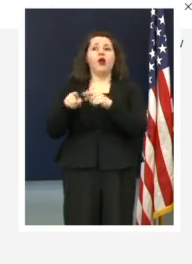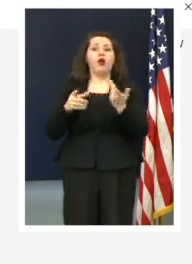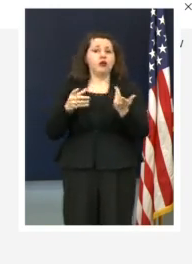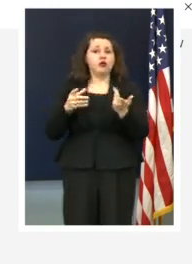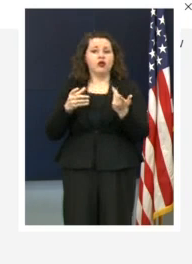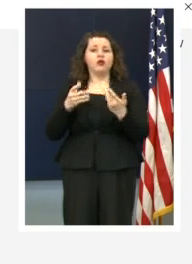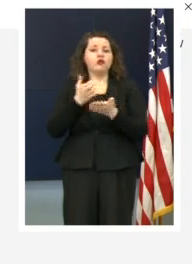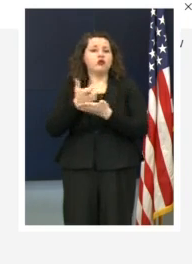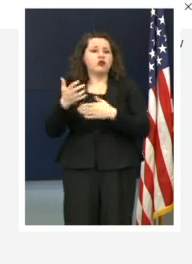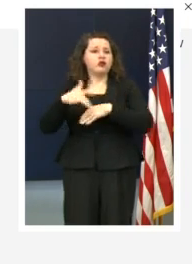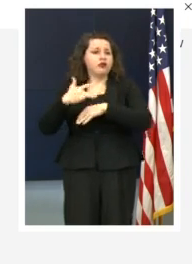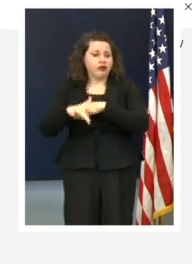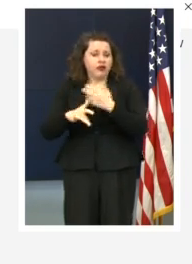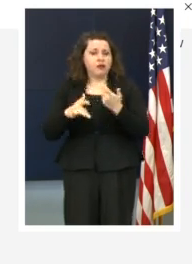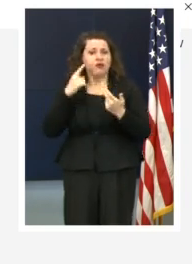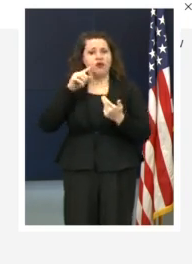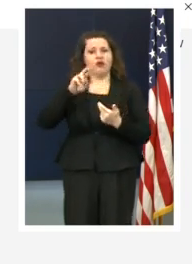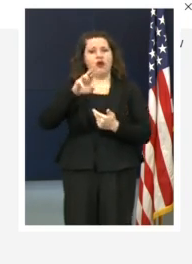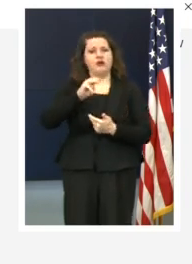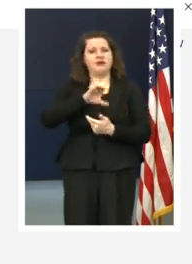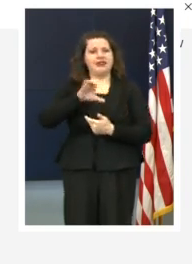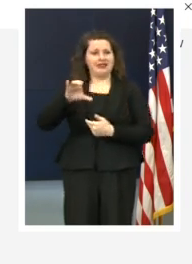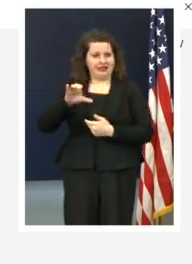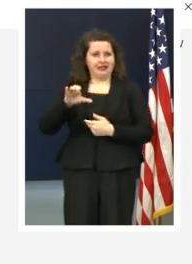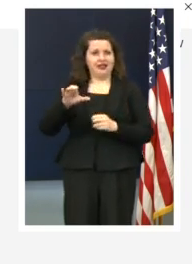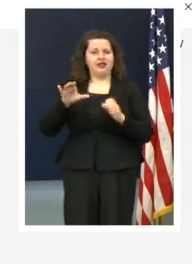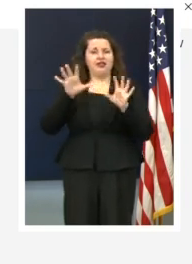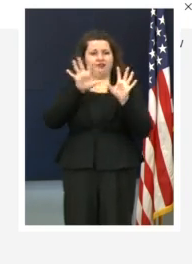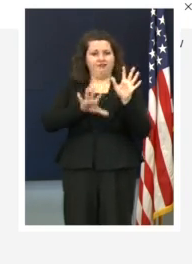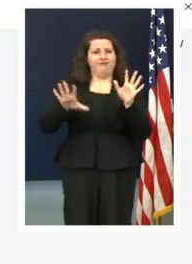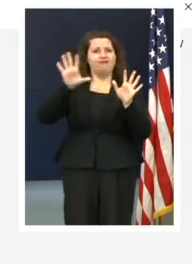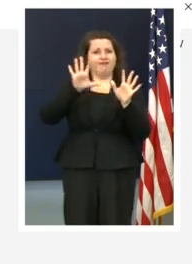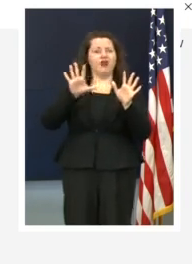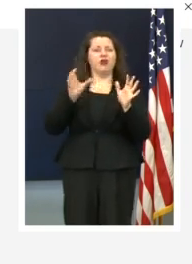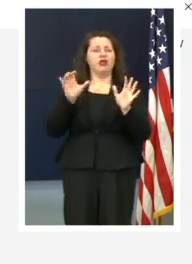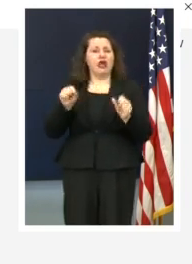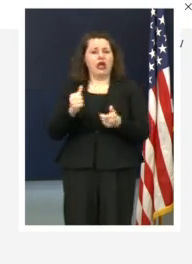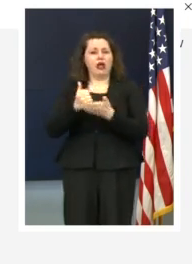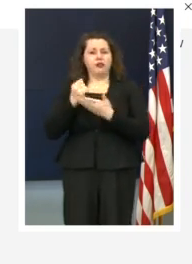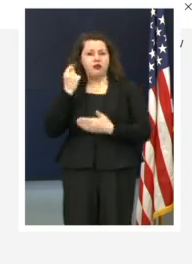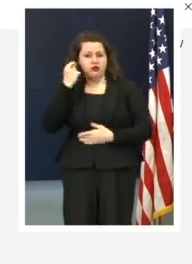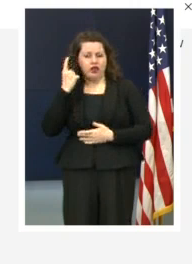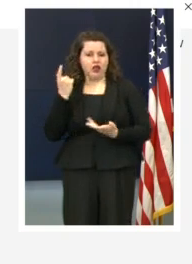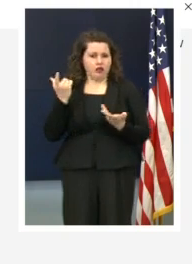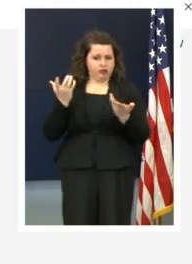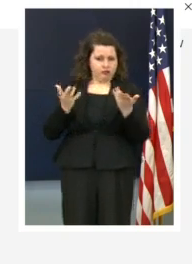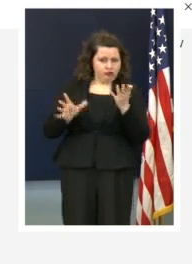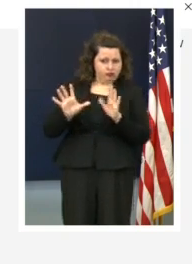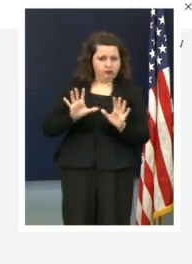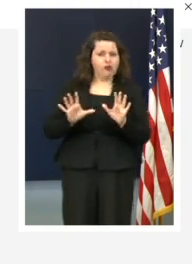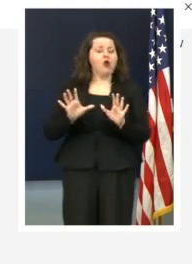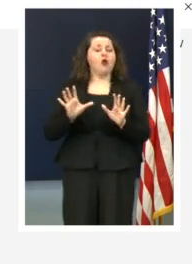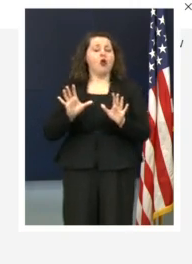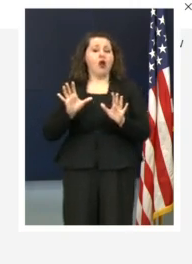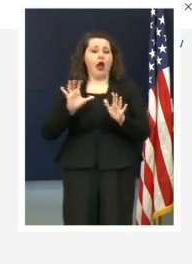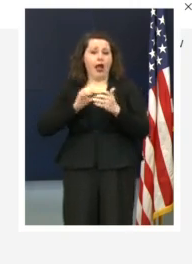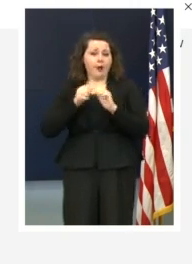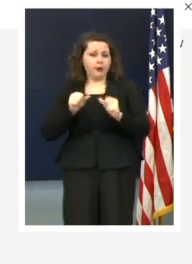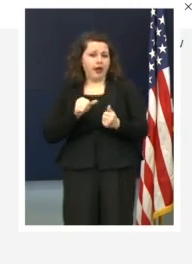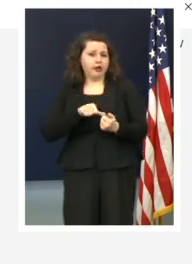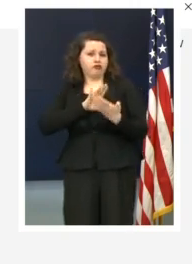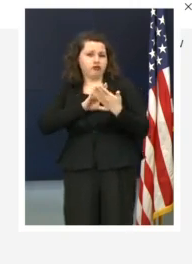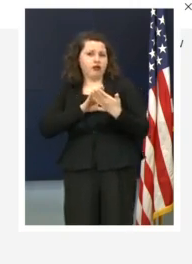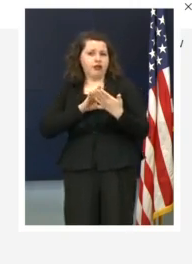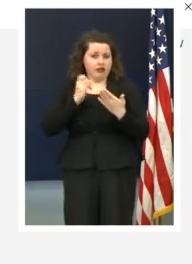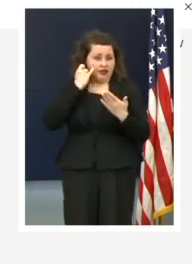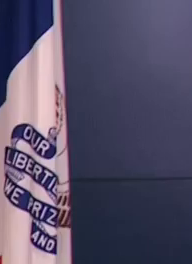resource availability on the RMCC dashboard that you saw to help us understand where the capacity exists to help address needs as they